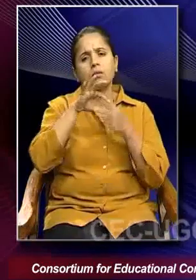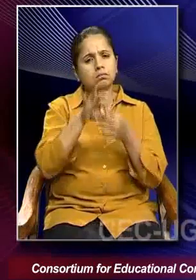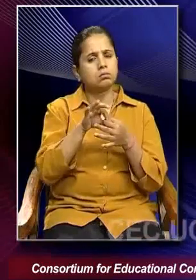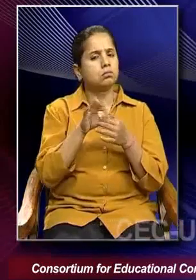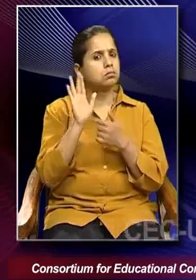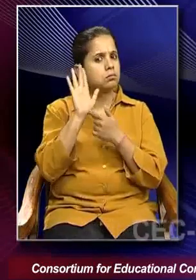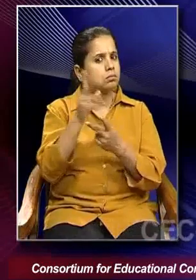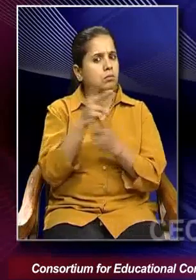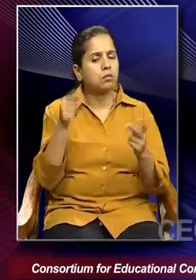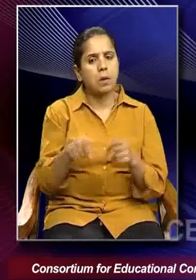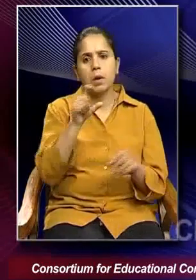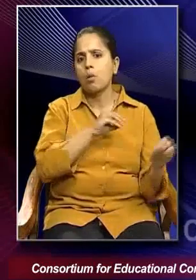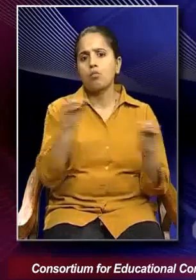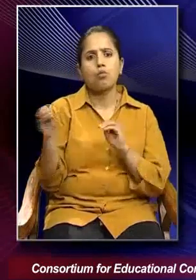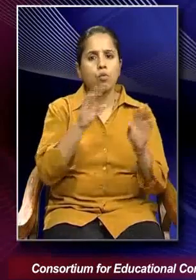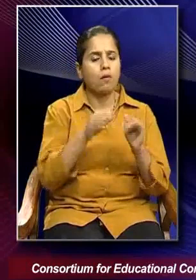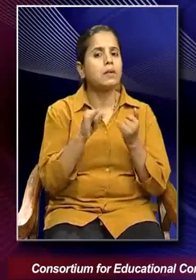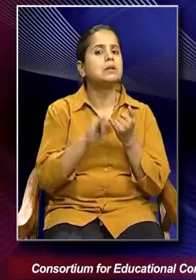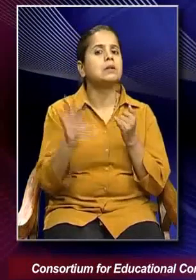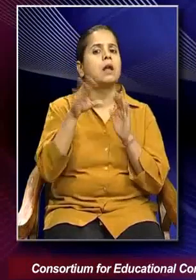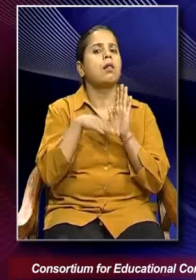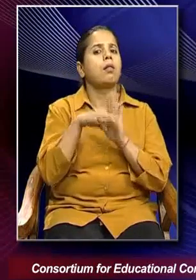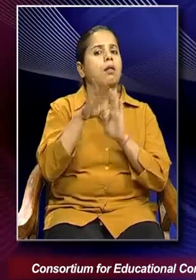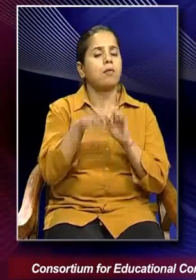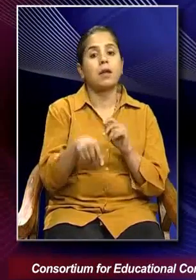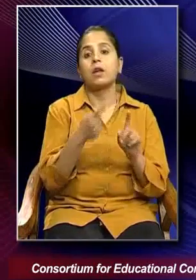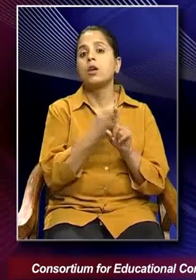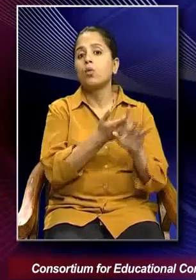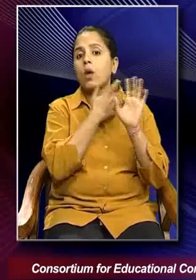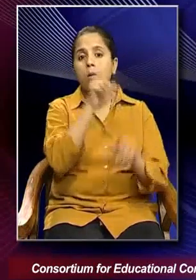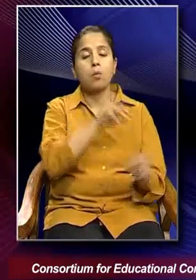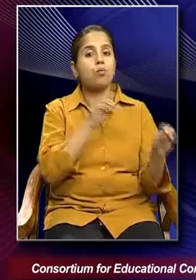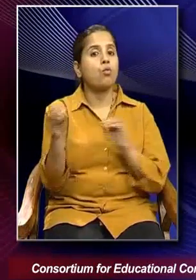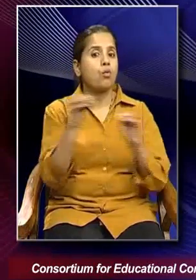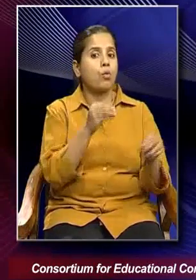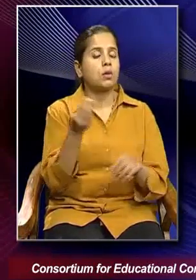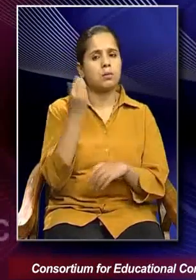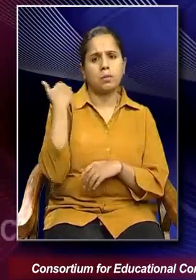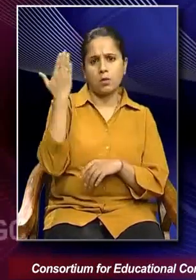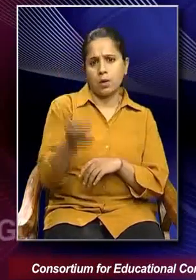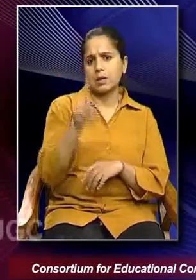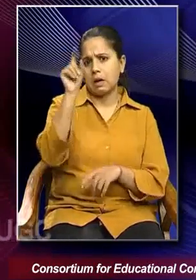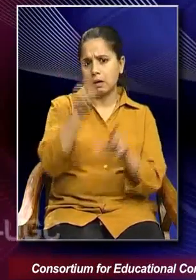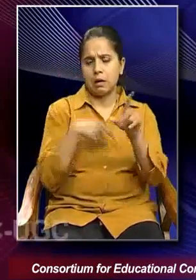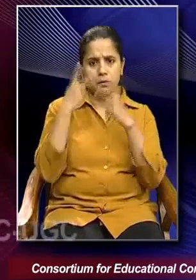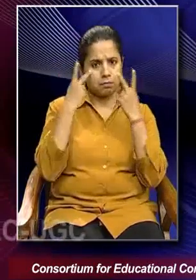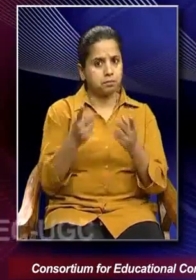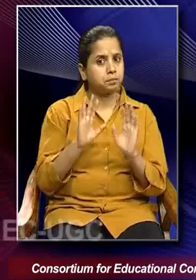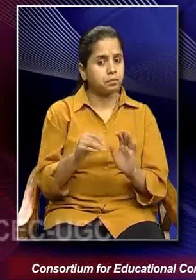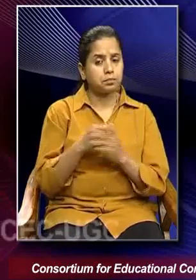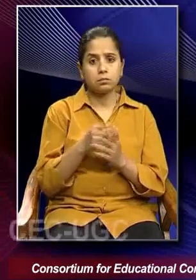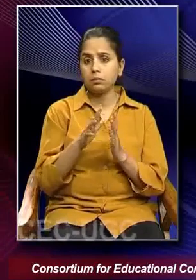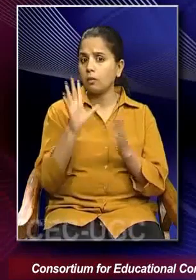some surveys on migration at the state level. For example, the Kerala migration studies for the last decade or so has been a